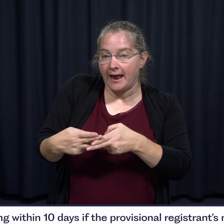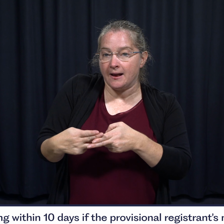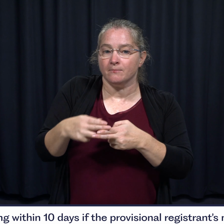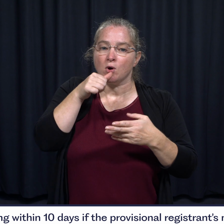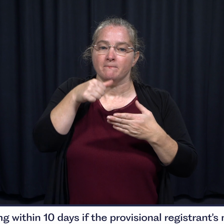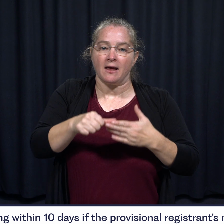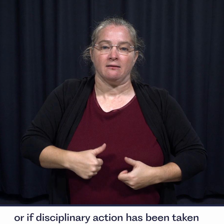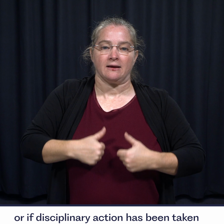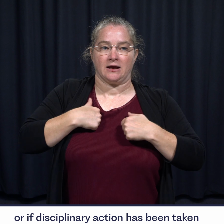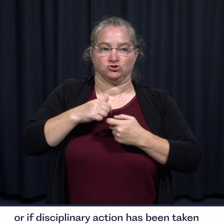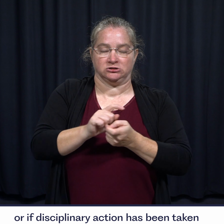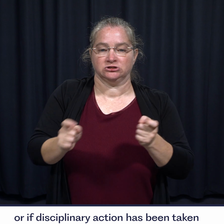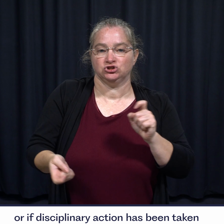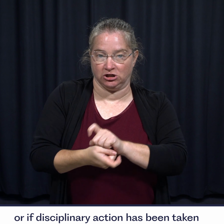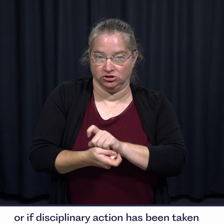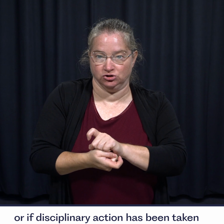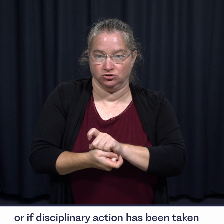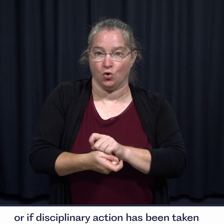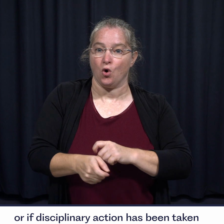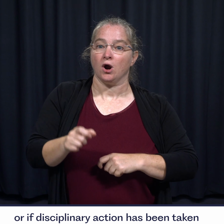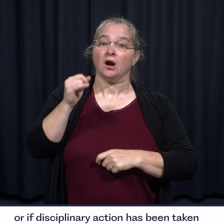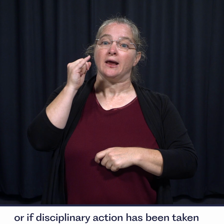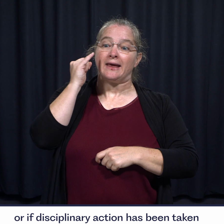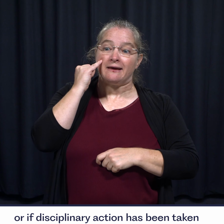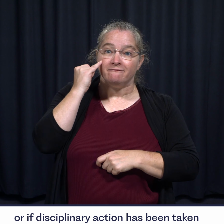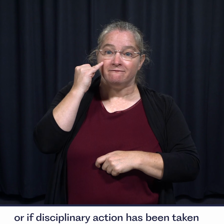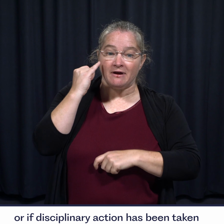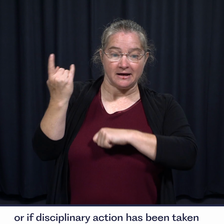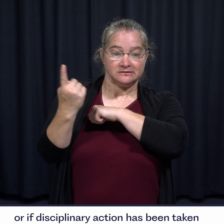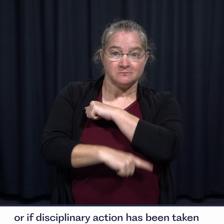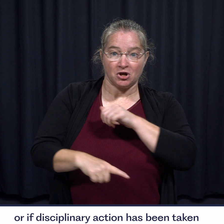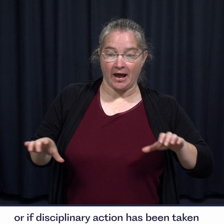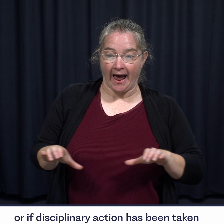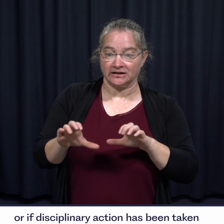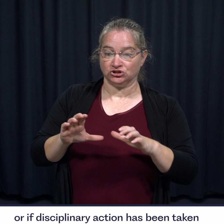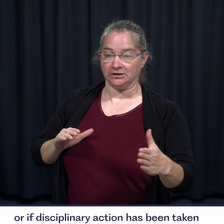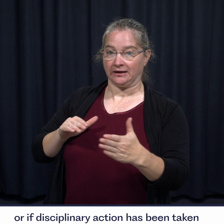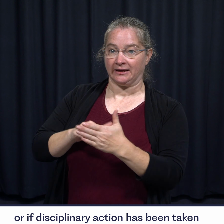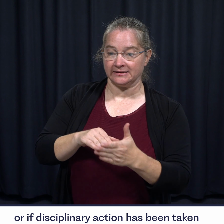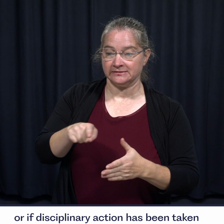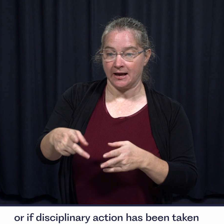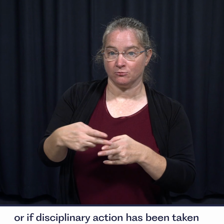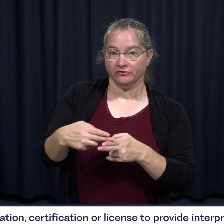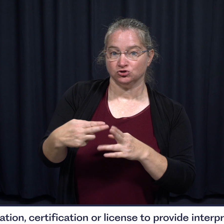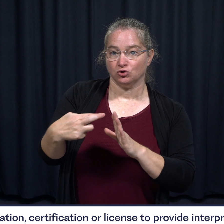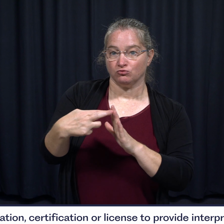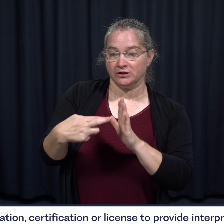changes, or if disciplinary action has been taken against the provisional registrant's